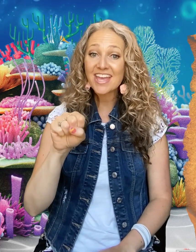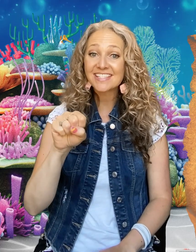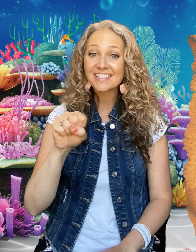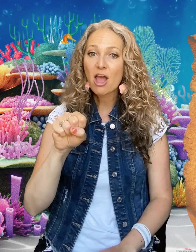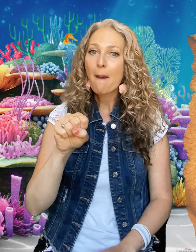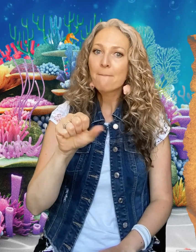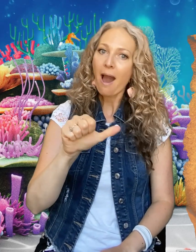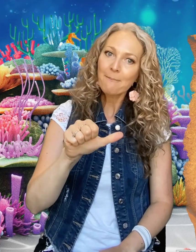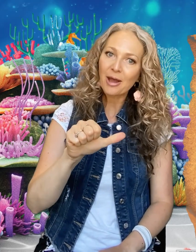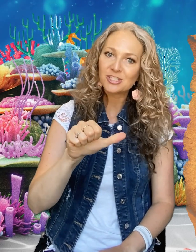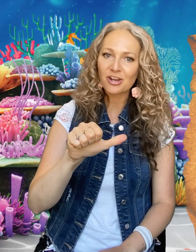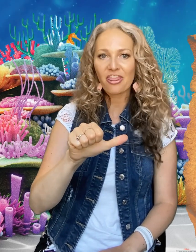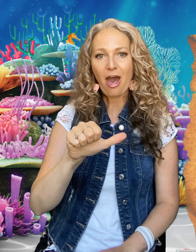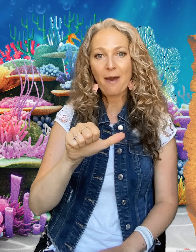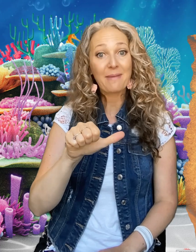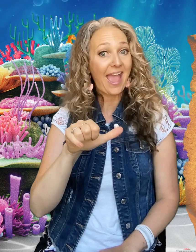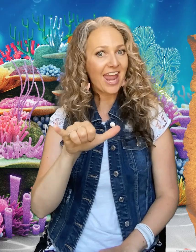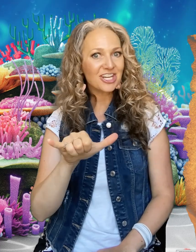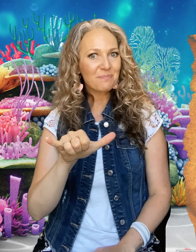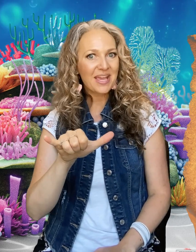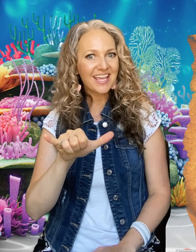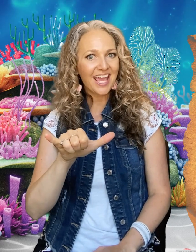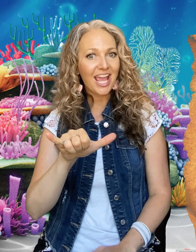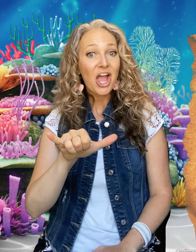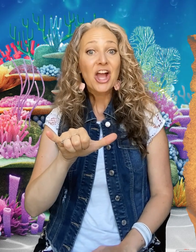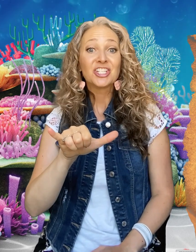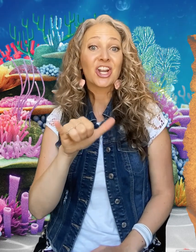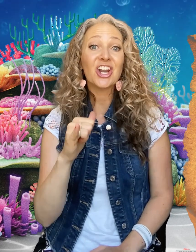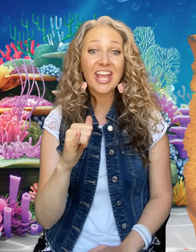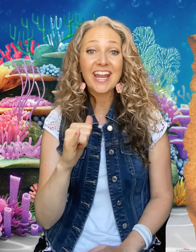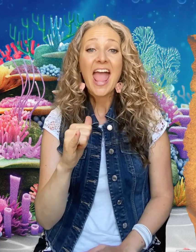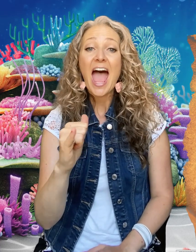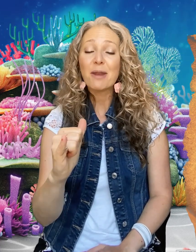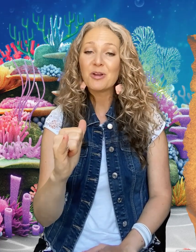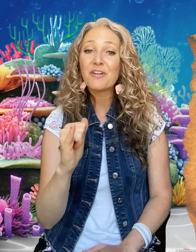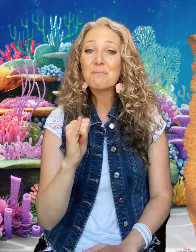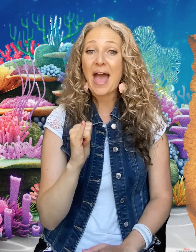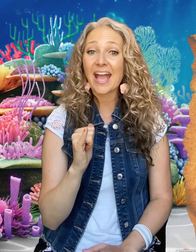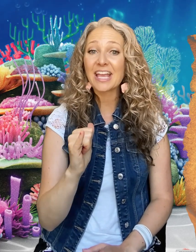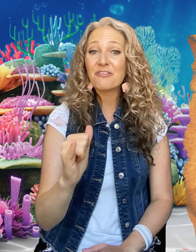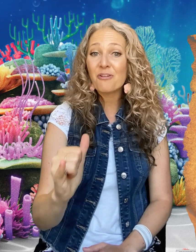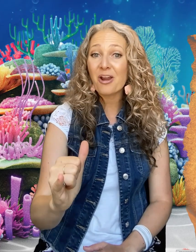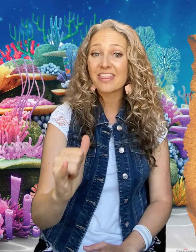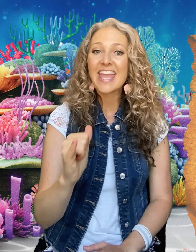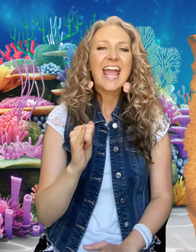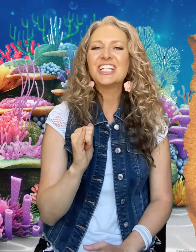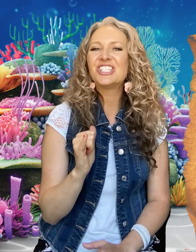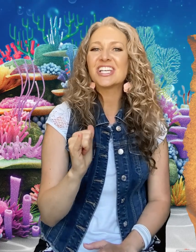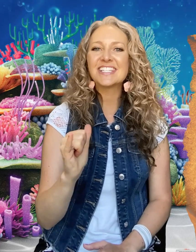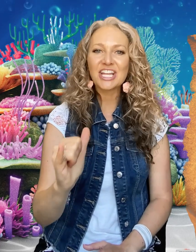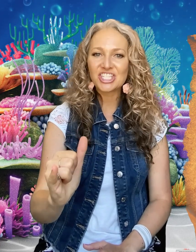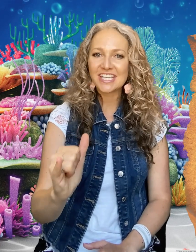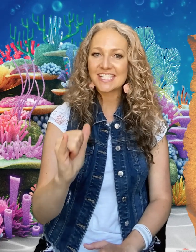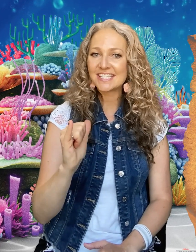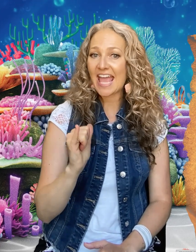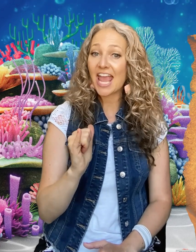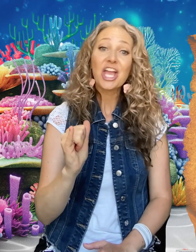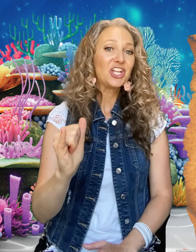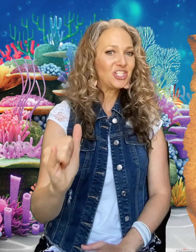fist, pop out your thumb and your pinky, turn it, and move it back and forth. It's just like Jesus saying, "Do